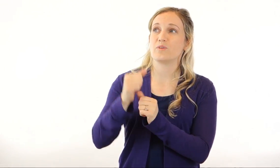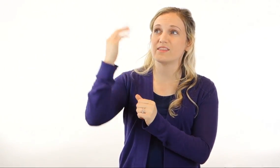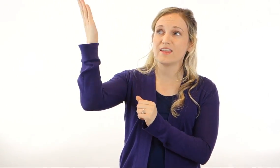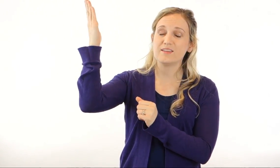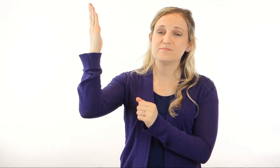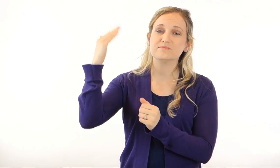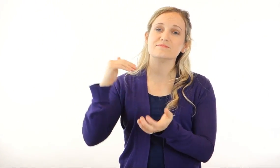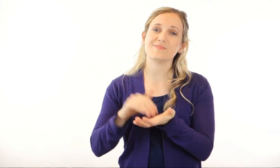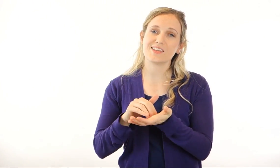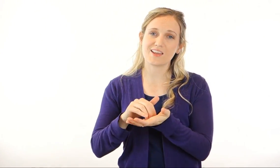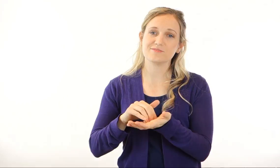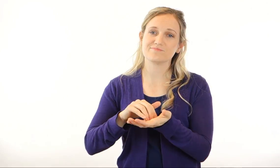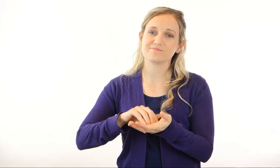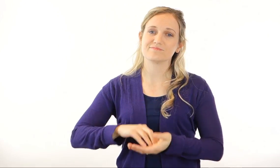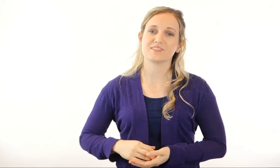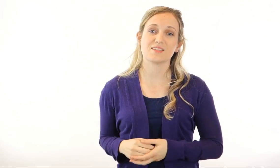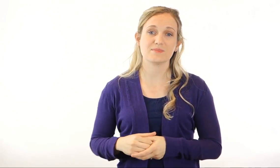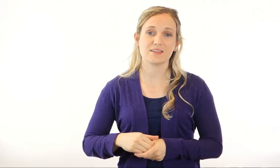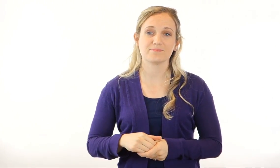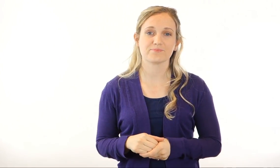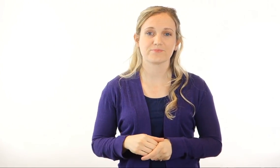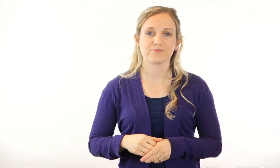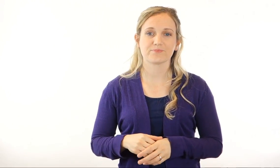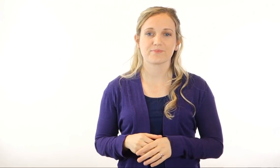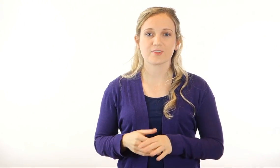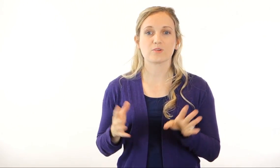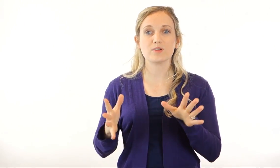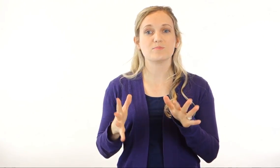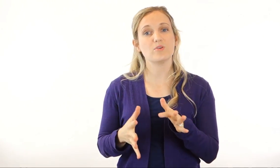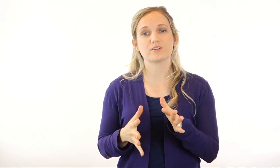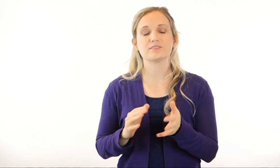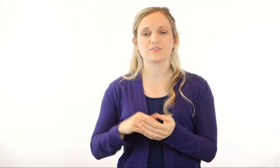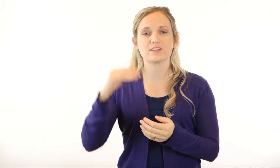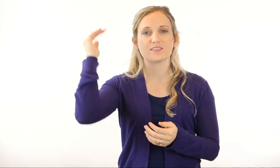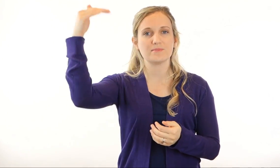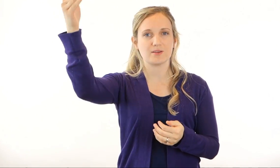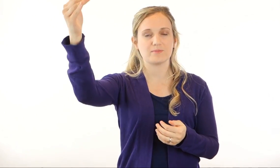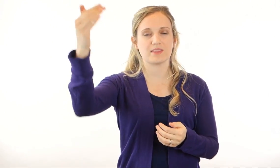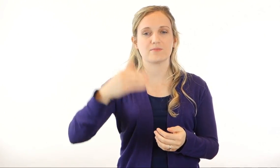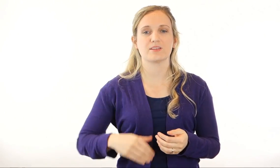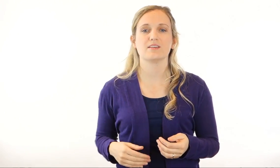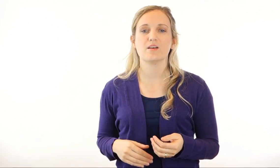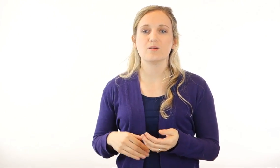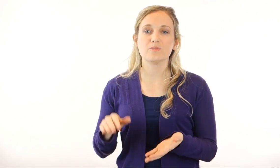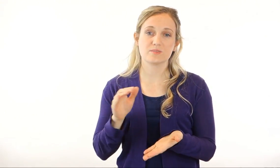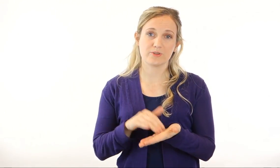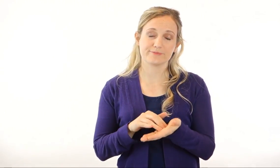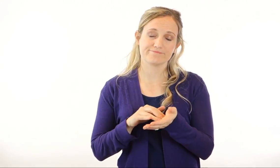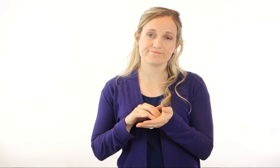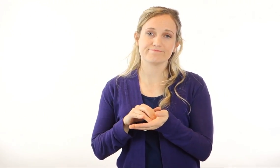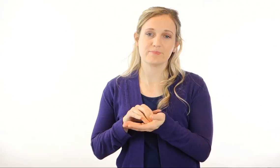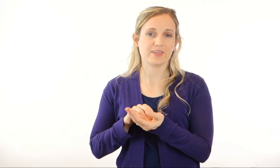with him again someday. Or once more. That's right. Someday would be that way. Once more would be